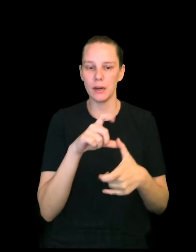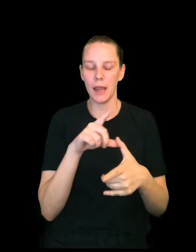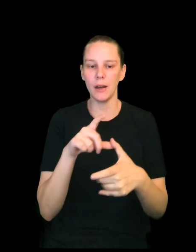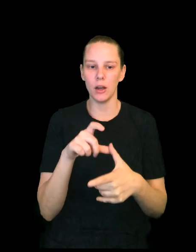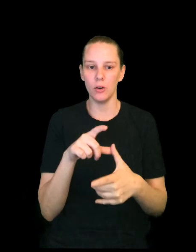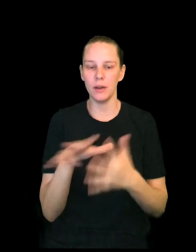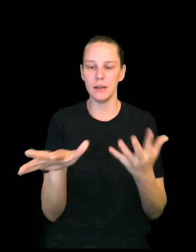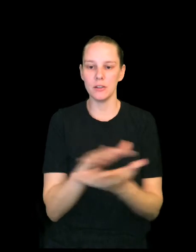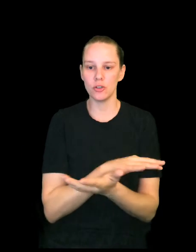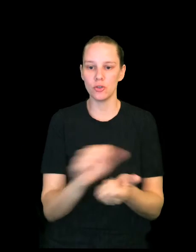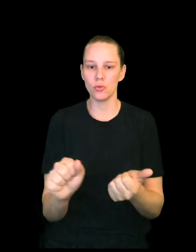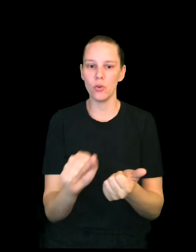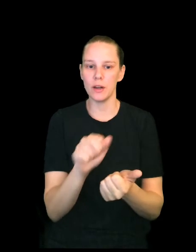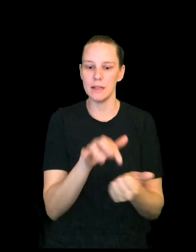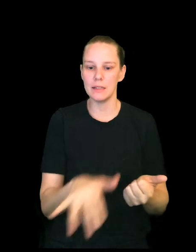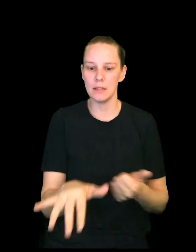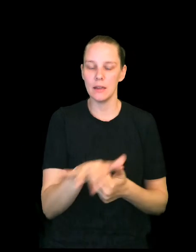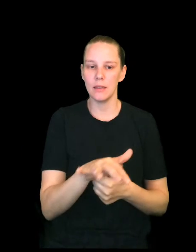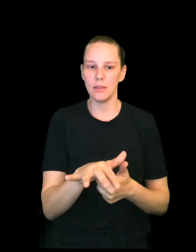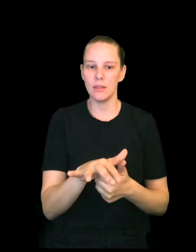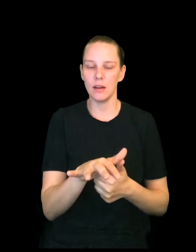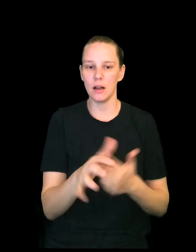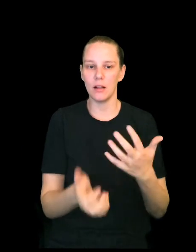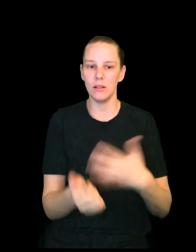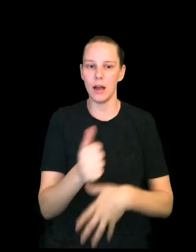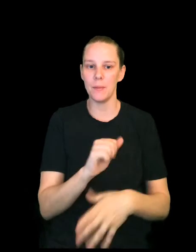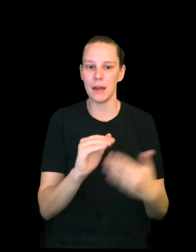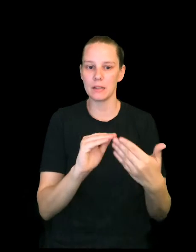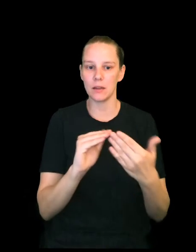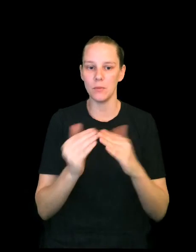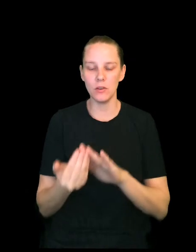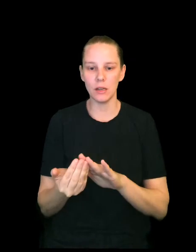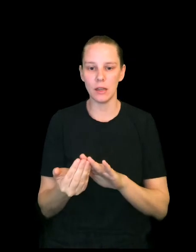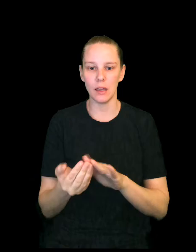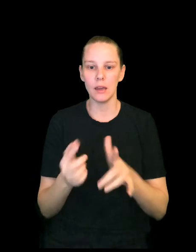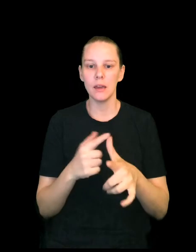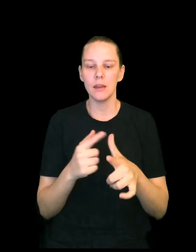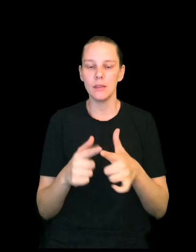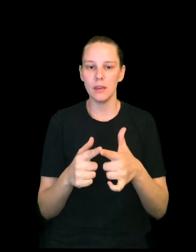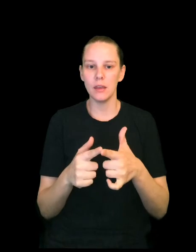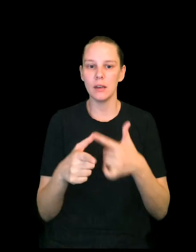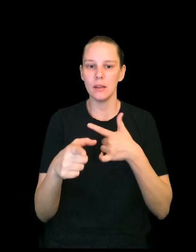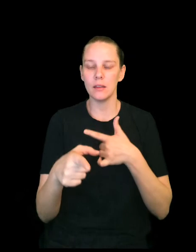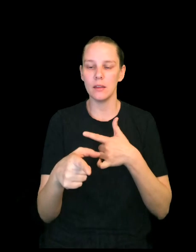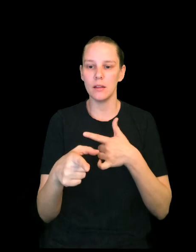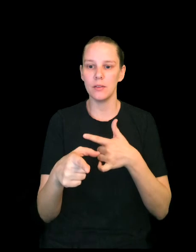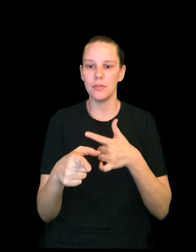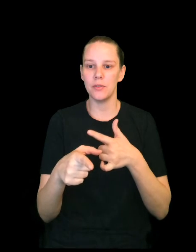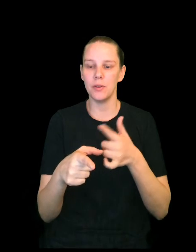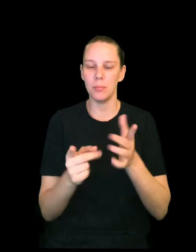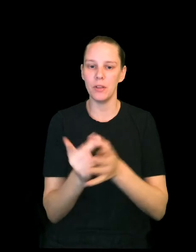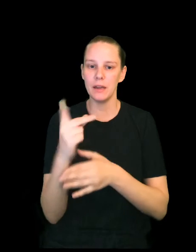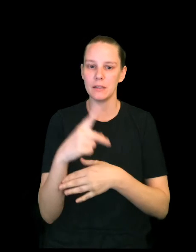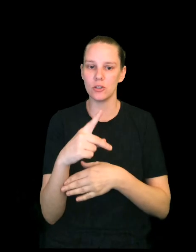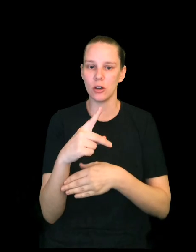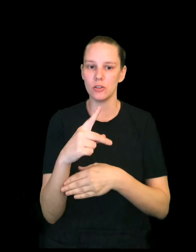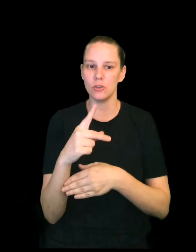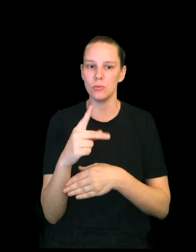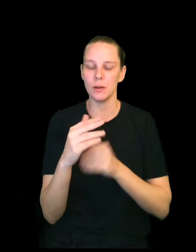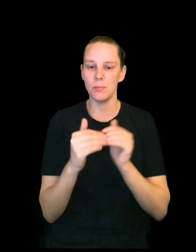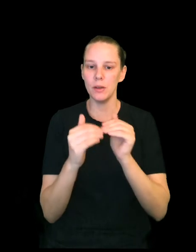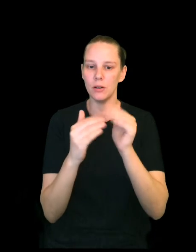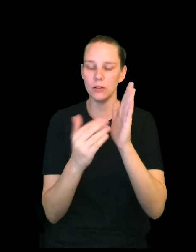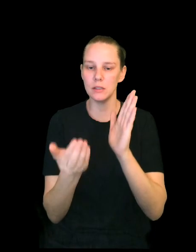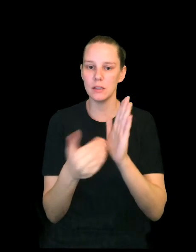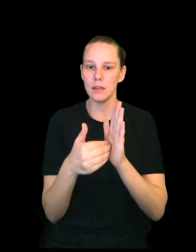a tornado and it destroys the climax community, then the plants start